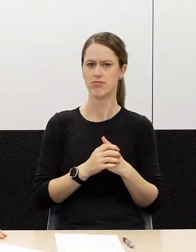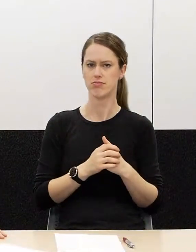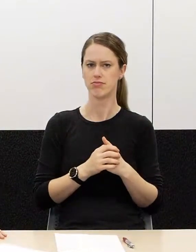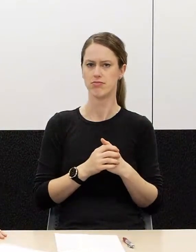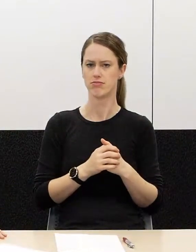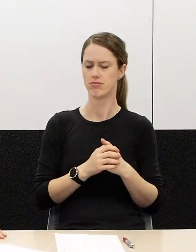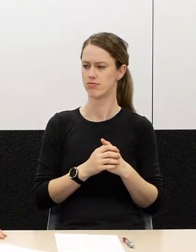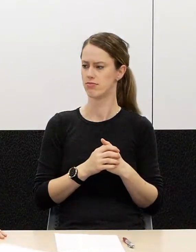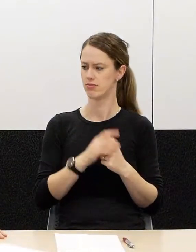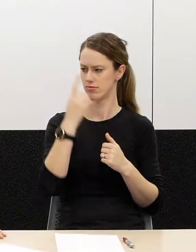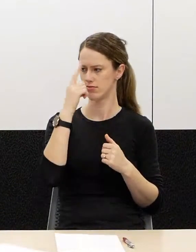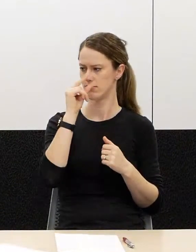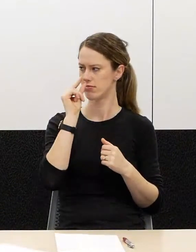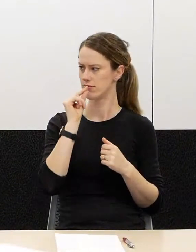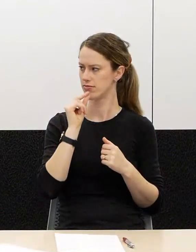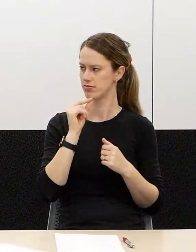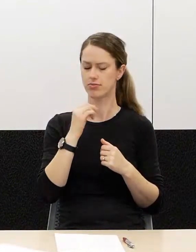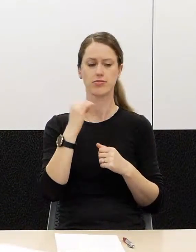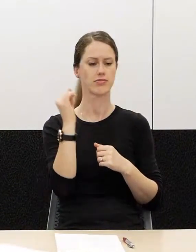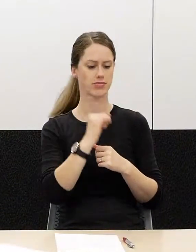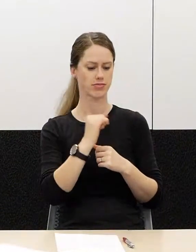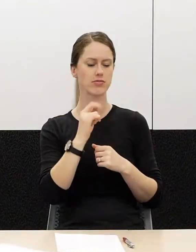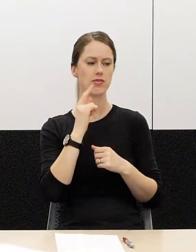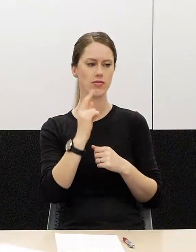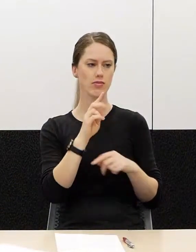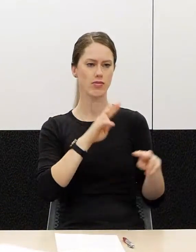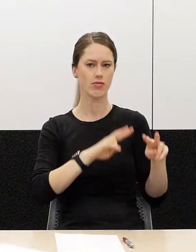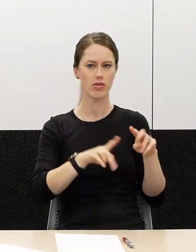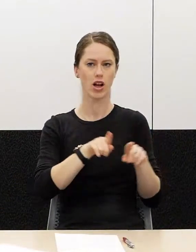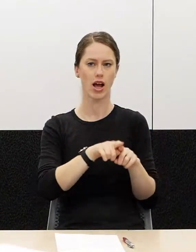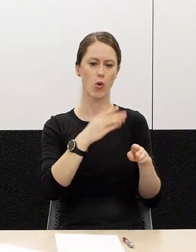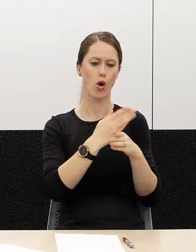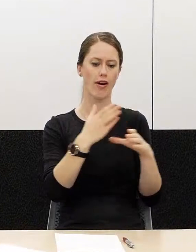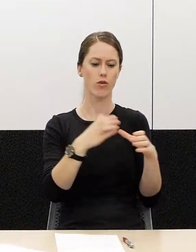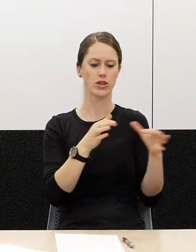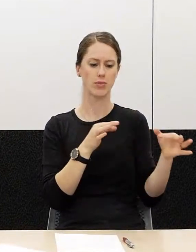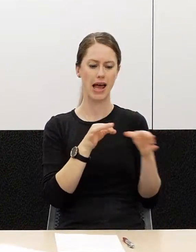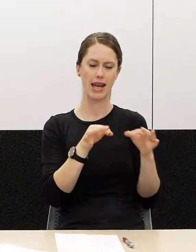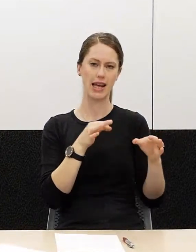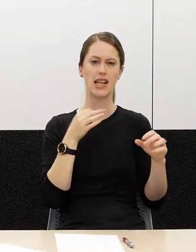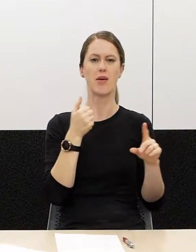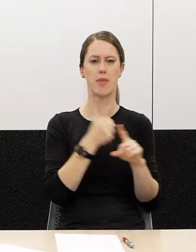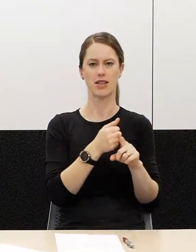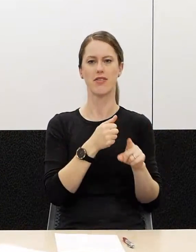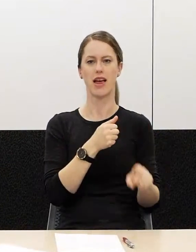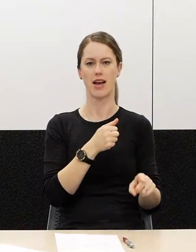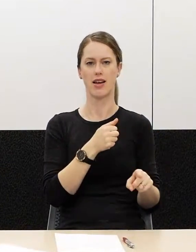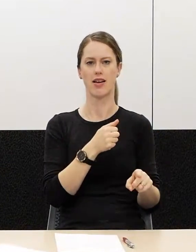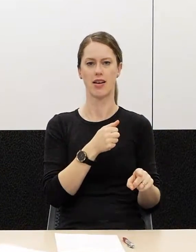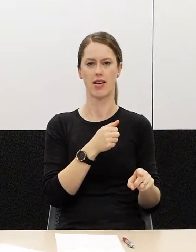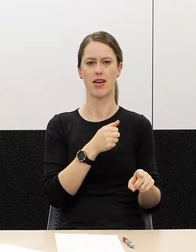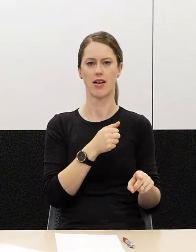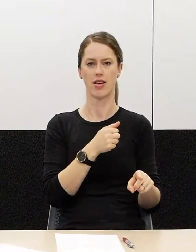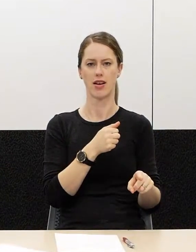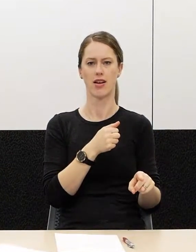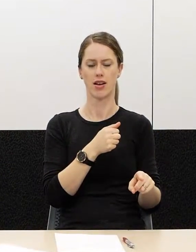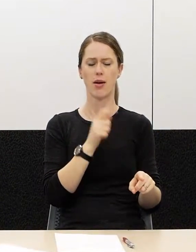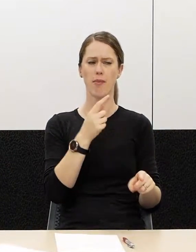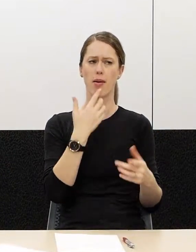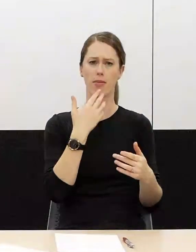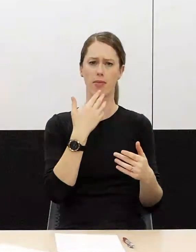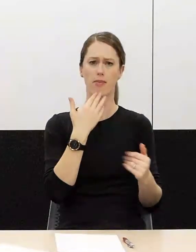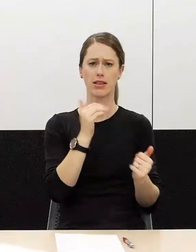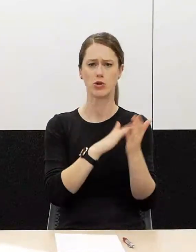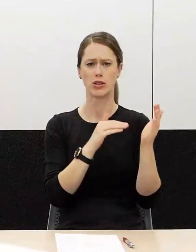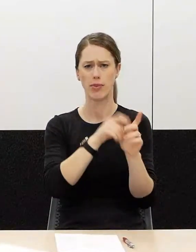that's probably... Absolutely. But again, we have to look at things like workforce planning and the impact of that. But please, New